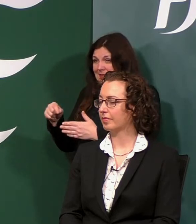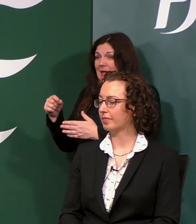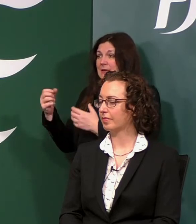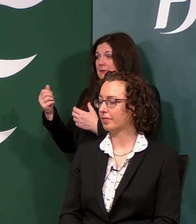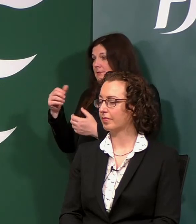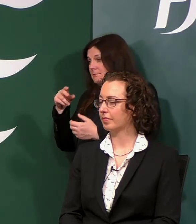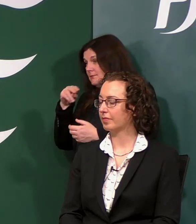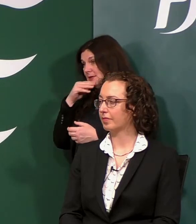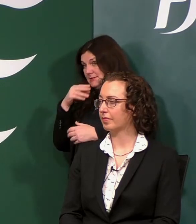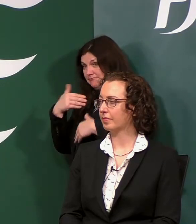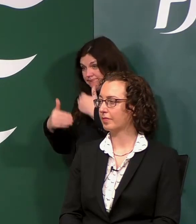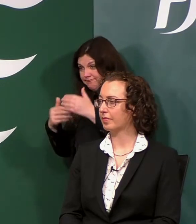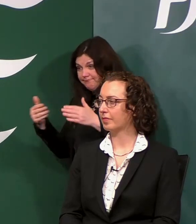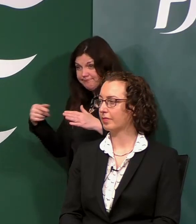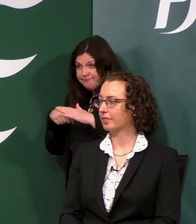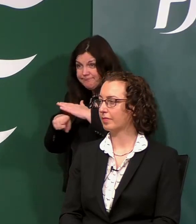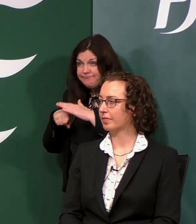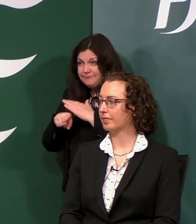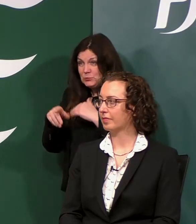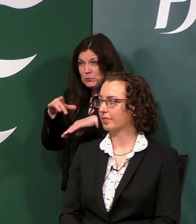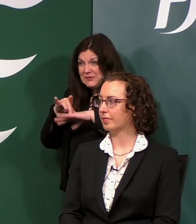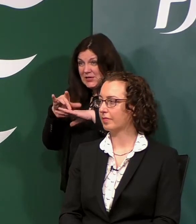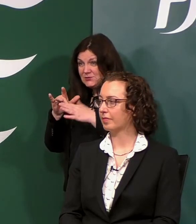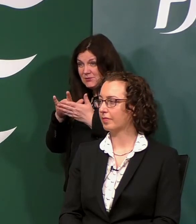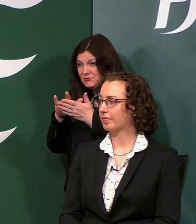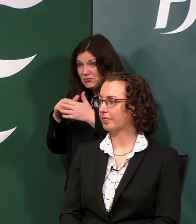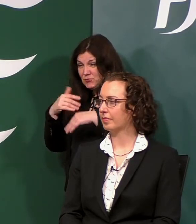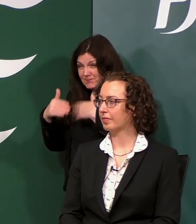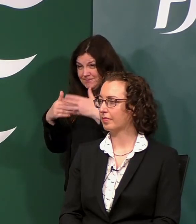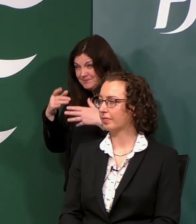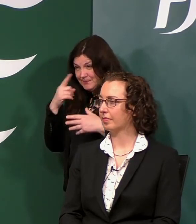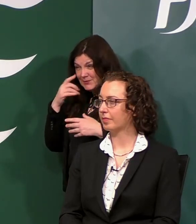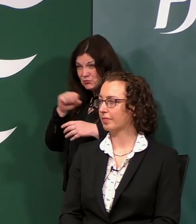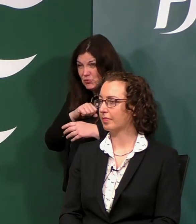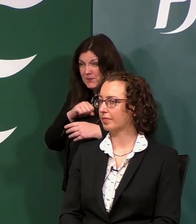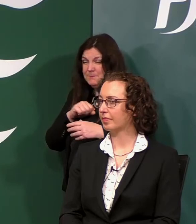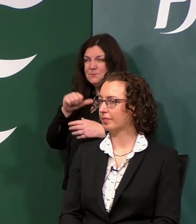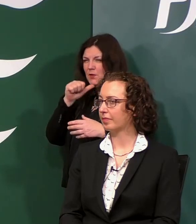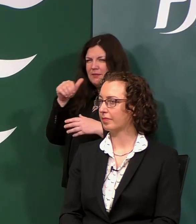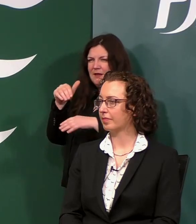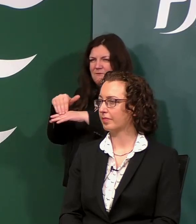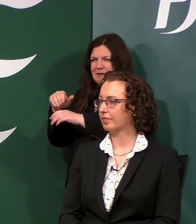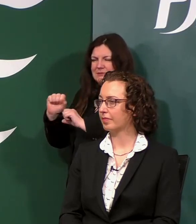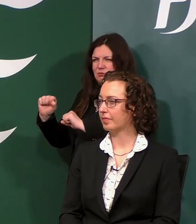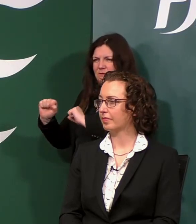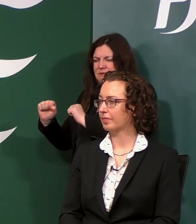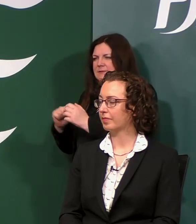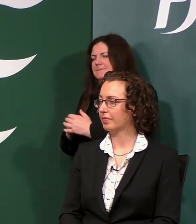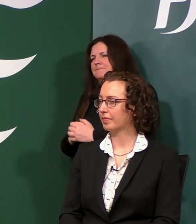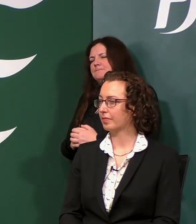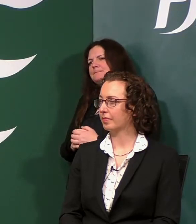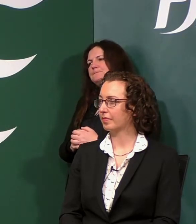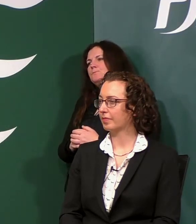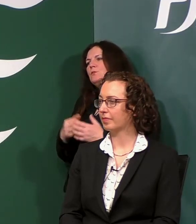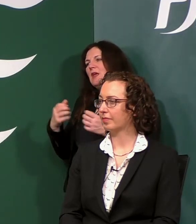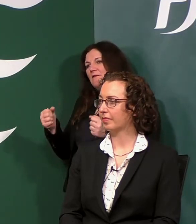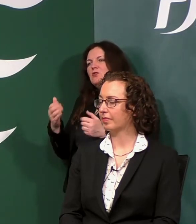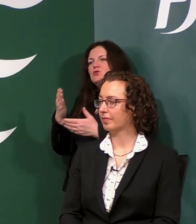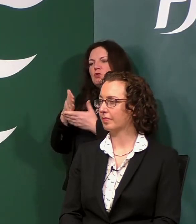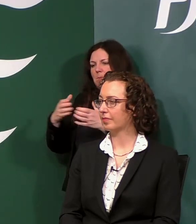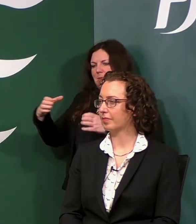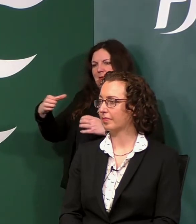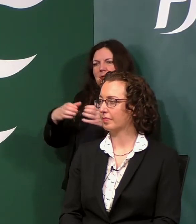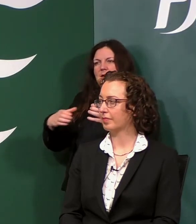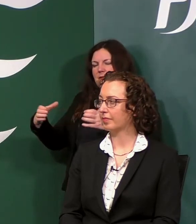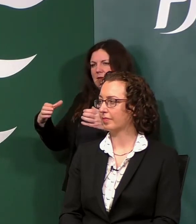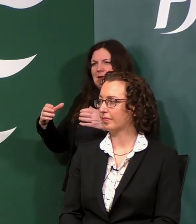services. And lastly, then at local level, each area is determining what they need in relation to additional staff, say for example, some of the clinical staff. So